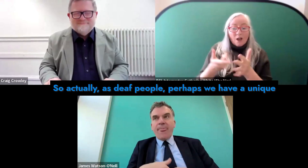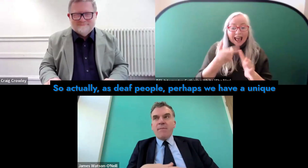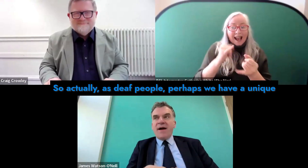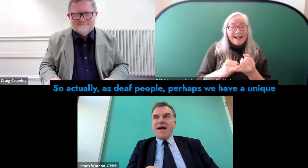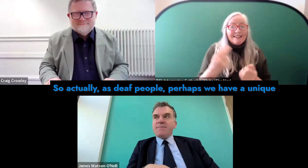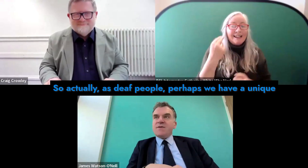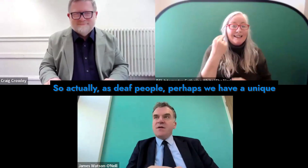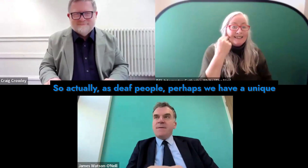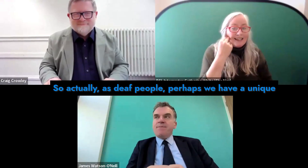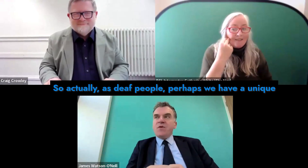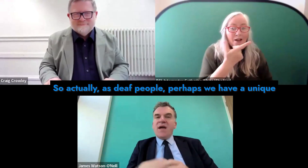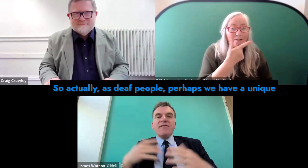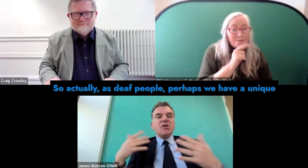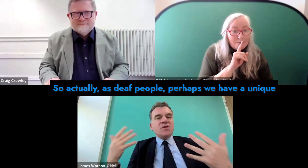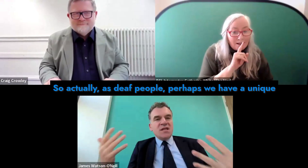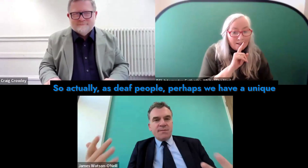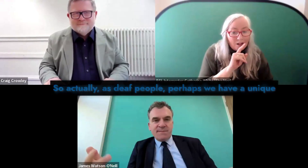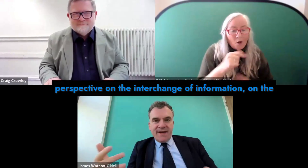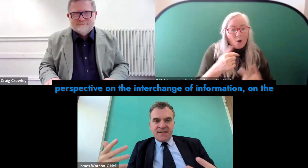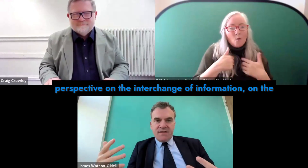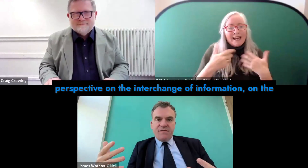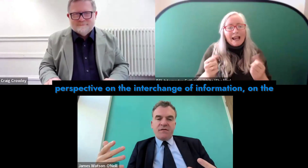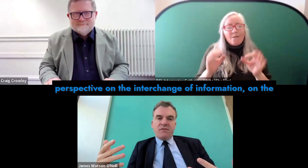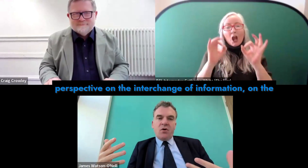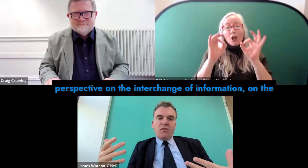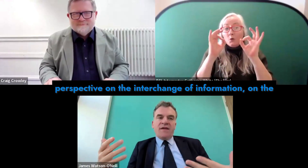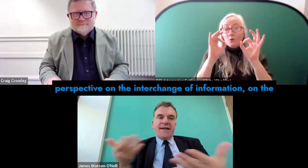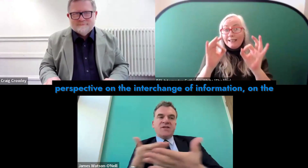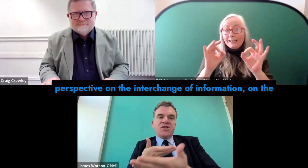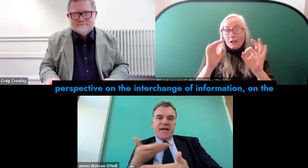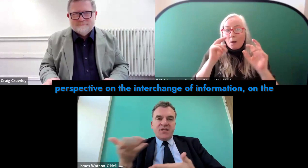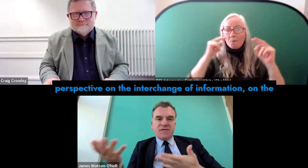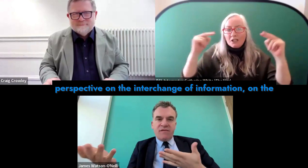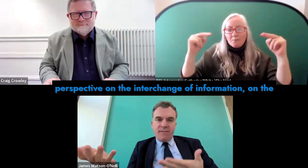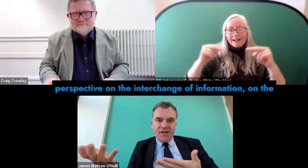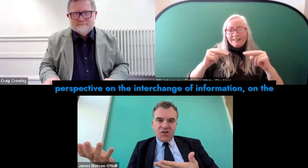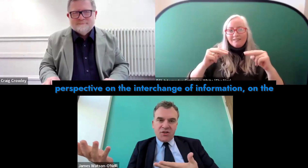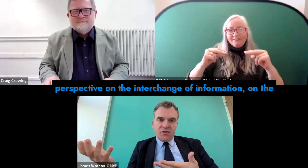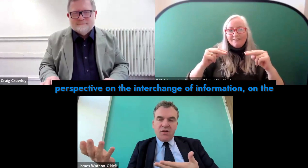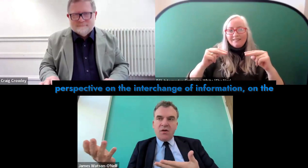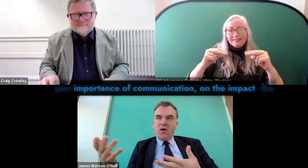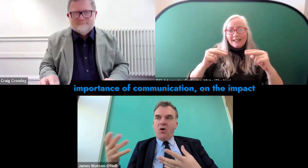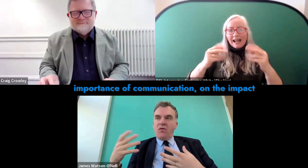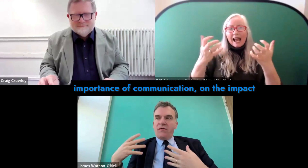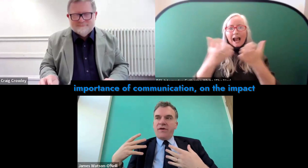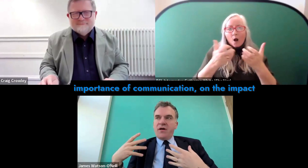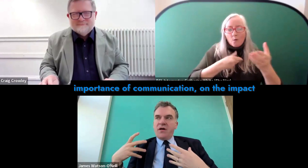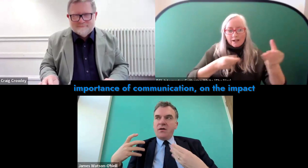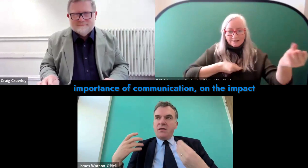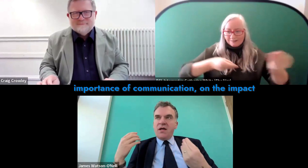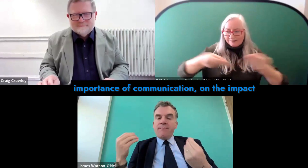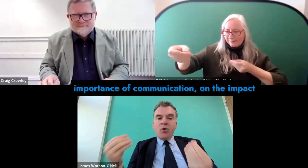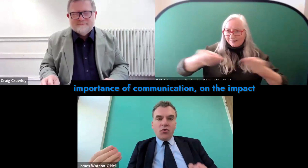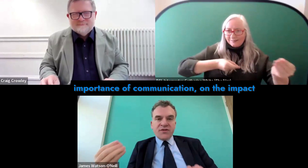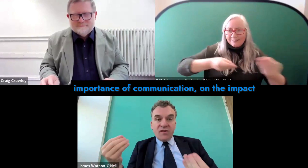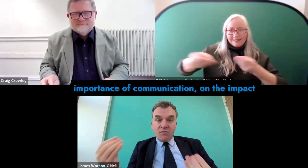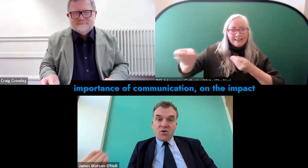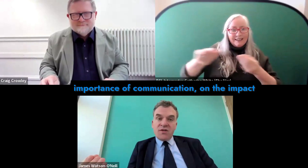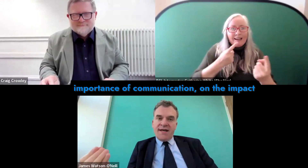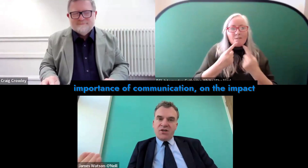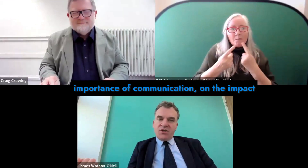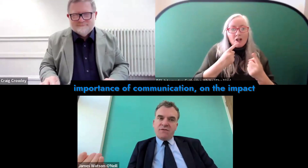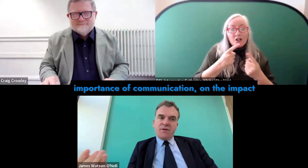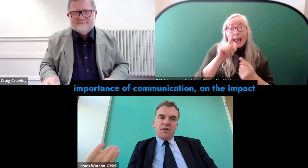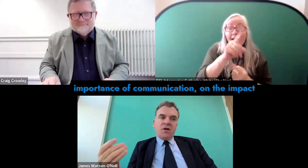people, perhaps we have a unique perspective on the interchange of information. on the importance